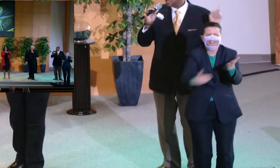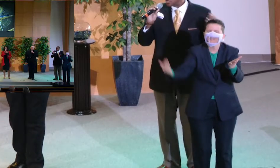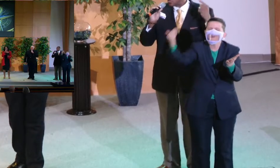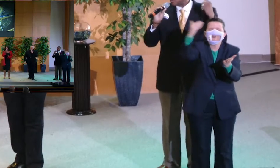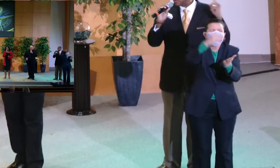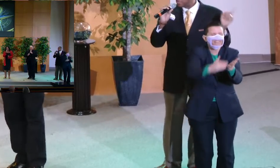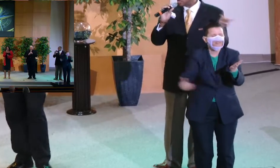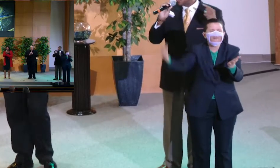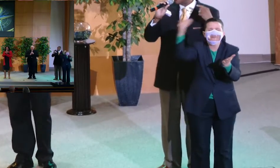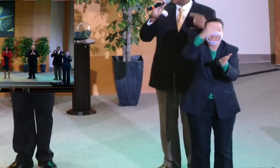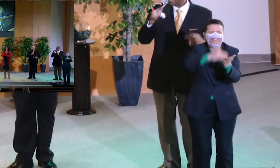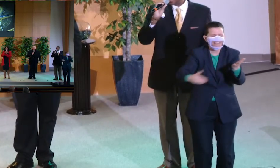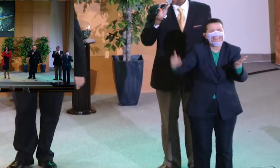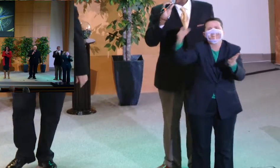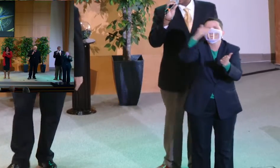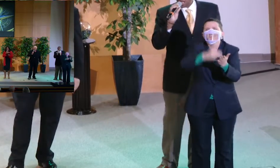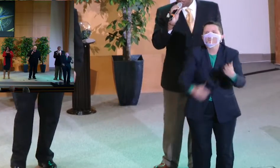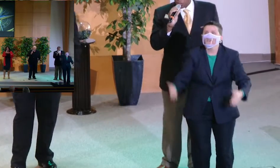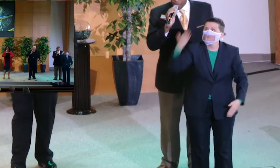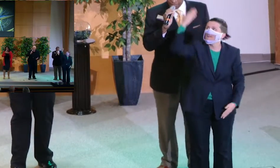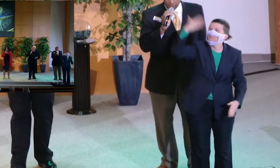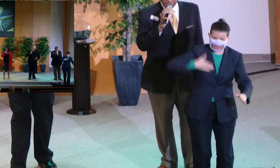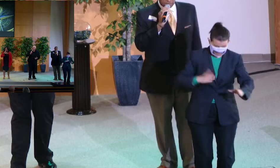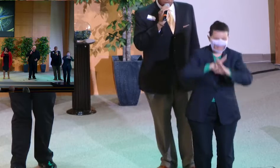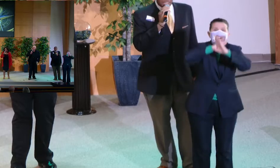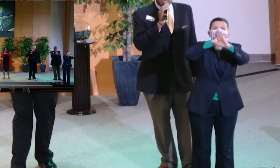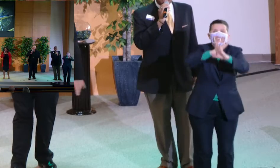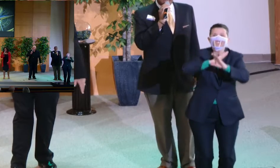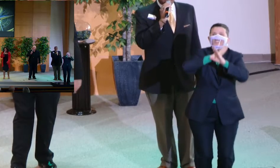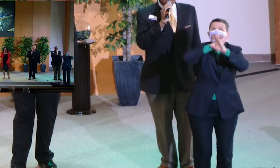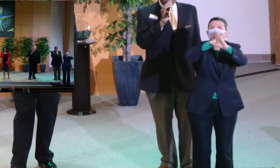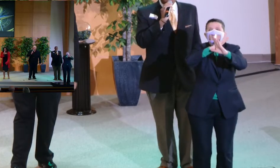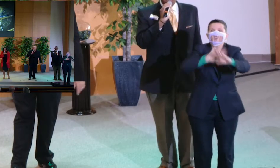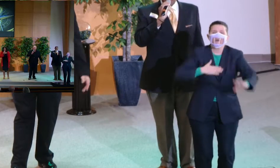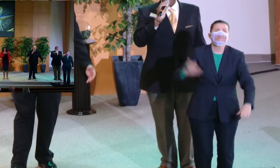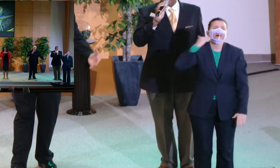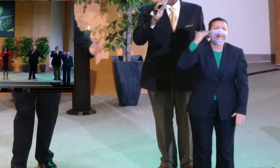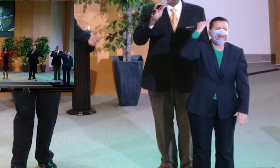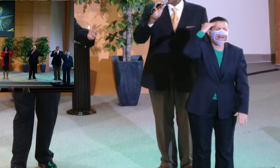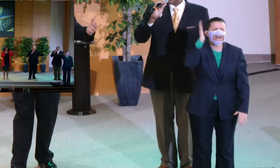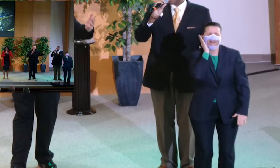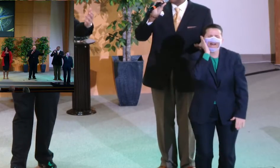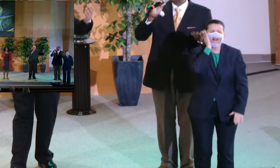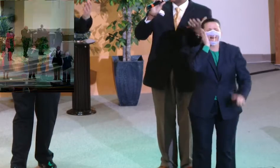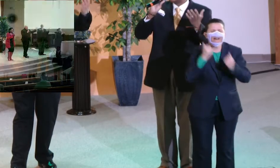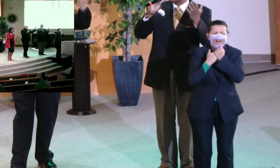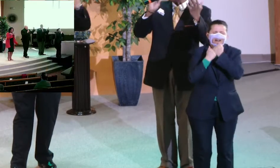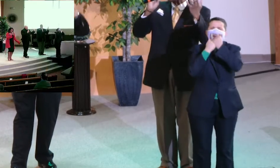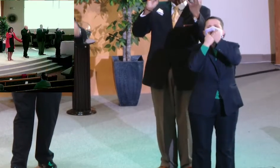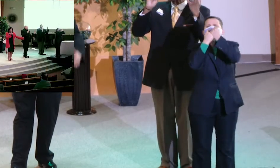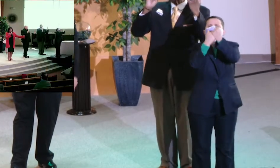Over and over and over again, you have been my shield, the lifter of